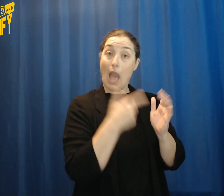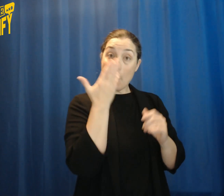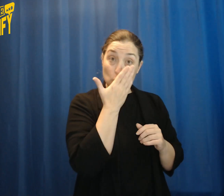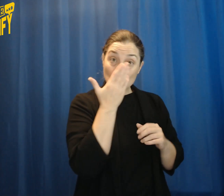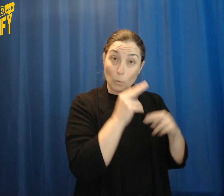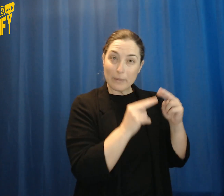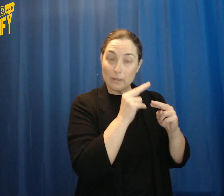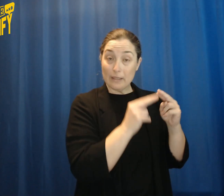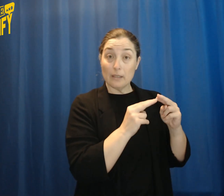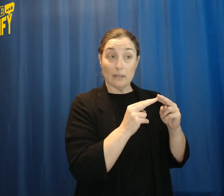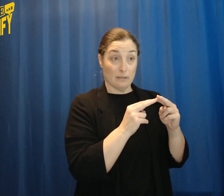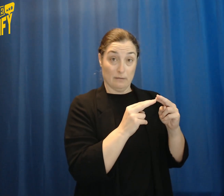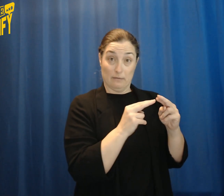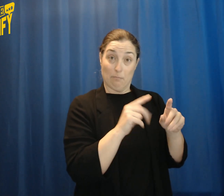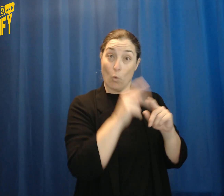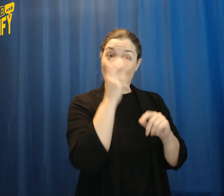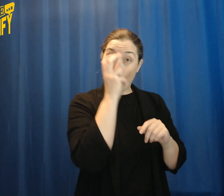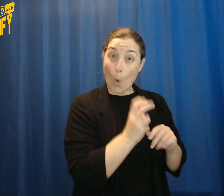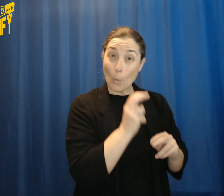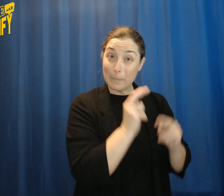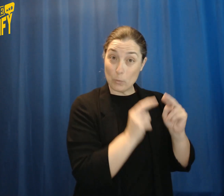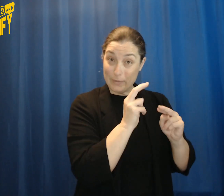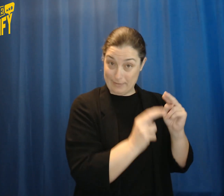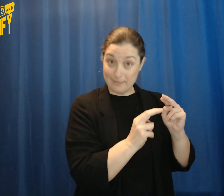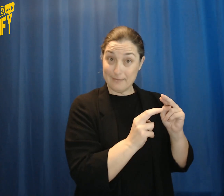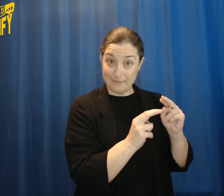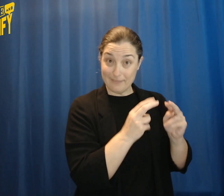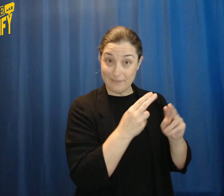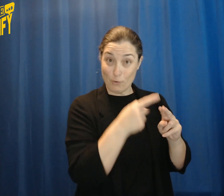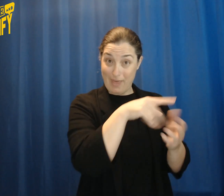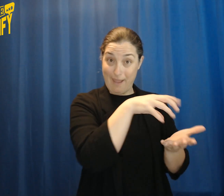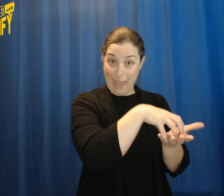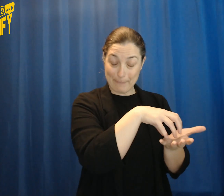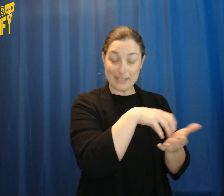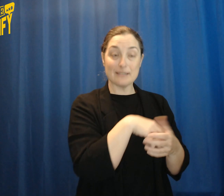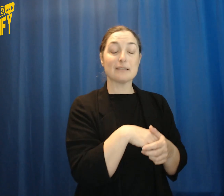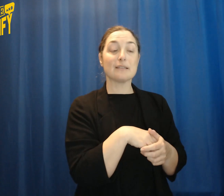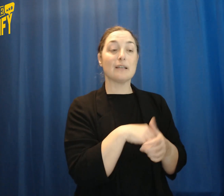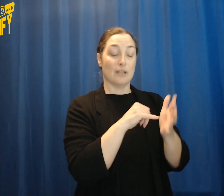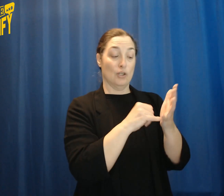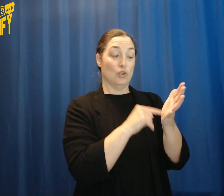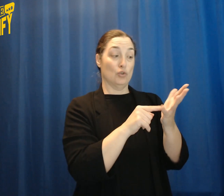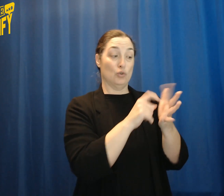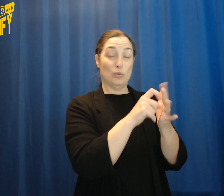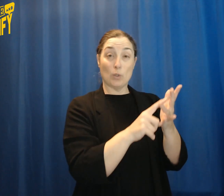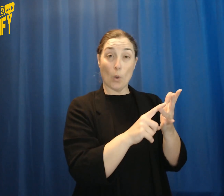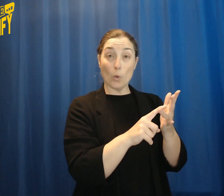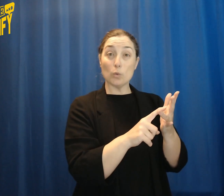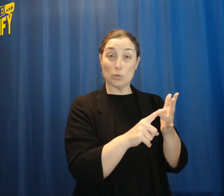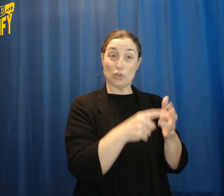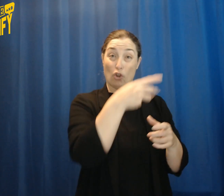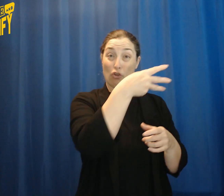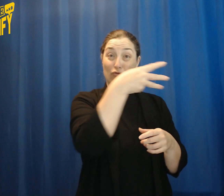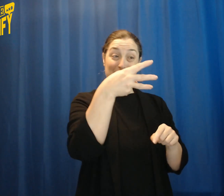oldest building on campus. Our studios were 3 stories up. No, it was all walk